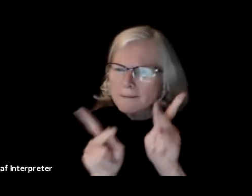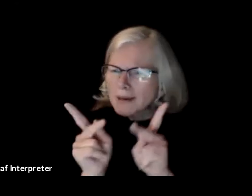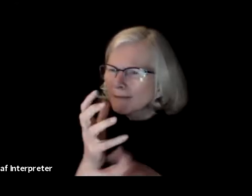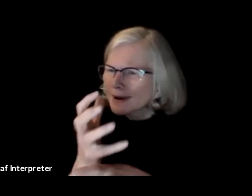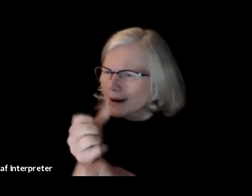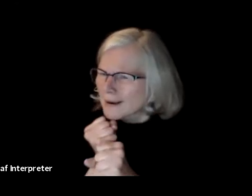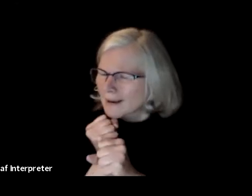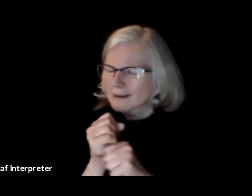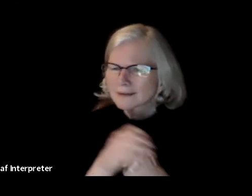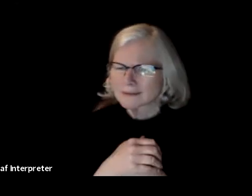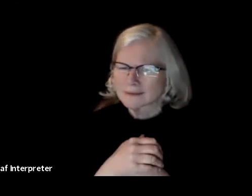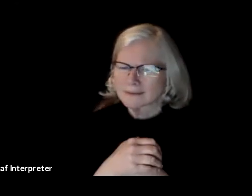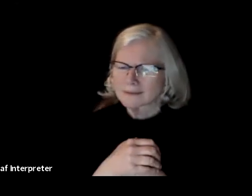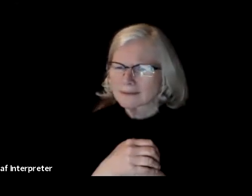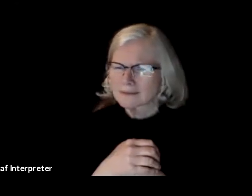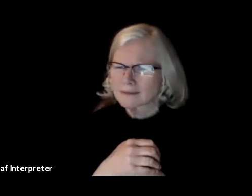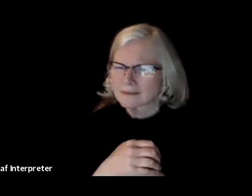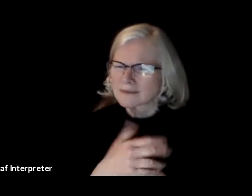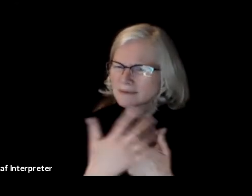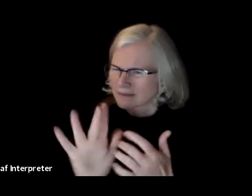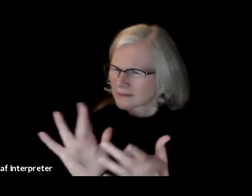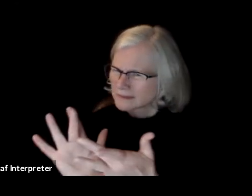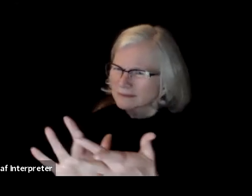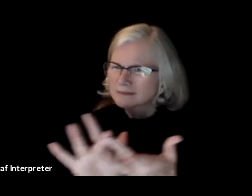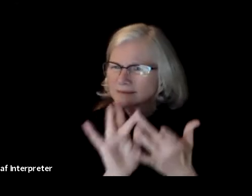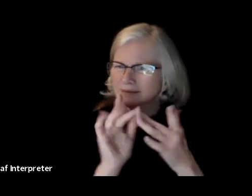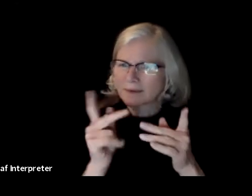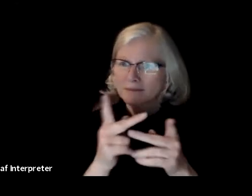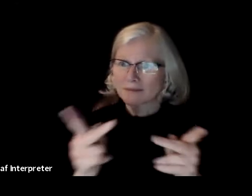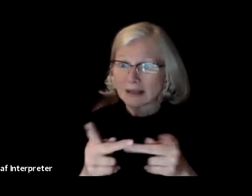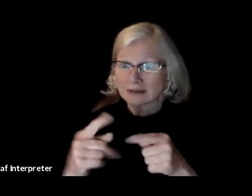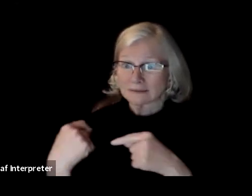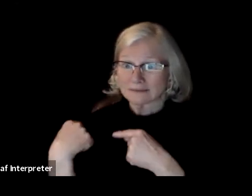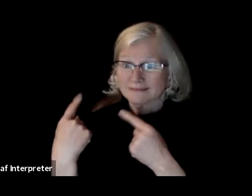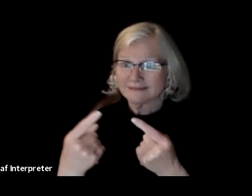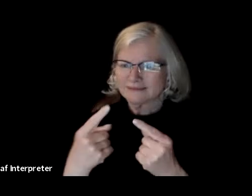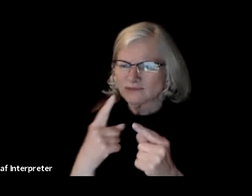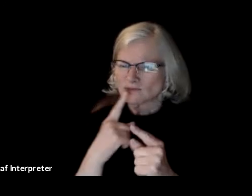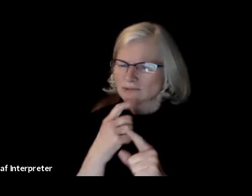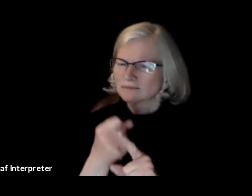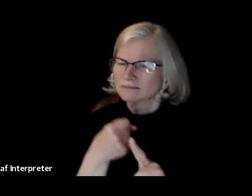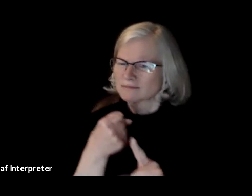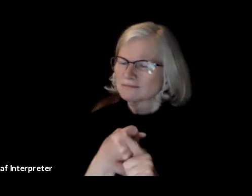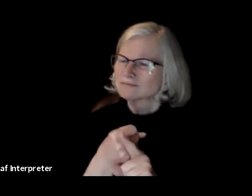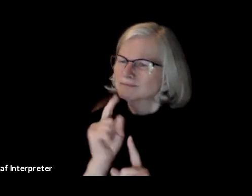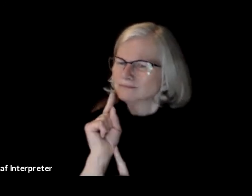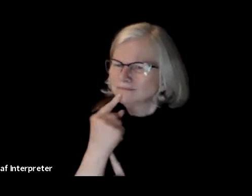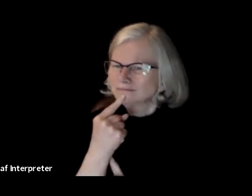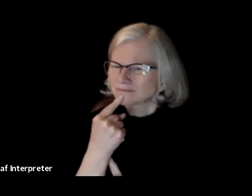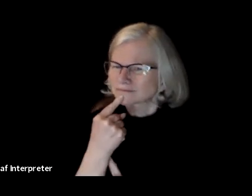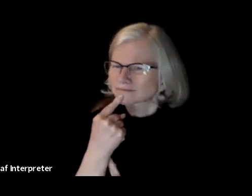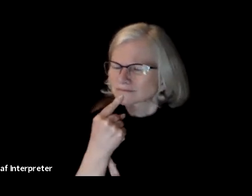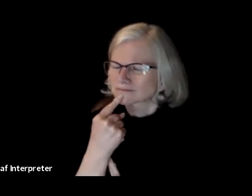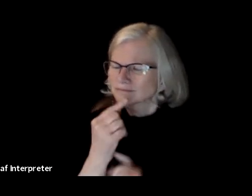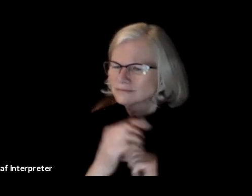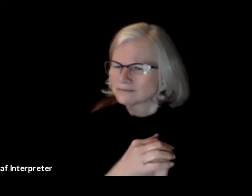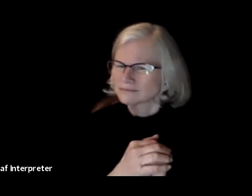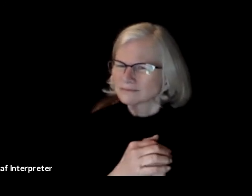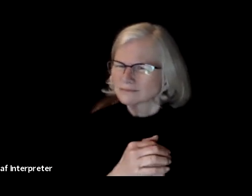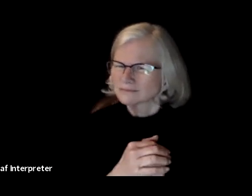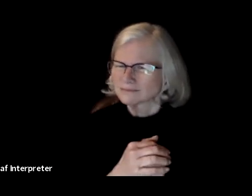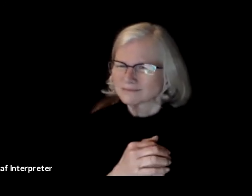reach populations that have been harder hit by the virus, just as an example. So it's not just individual level